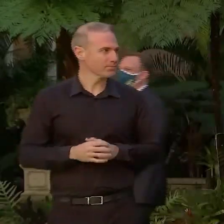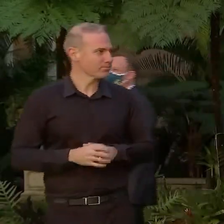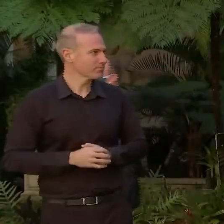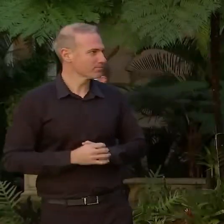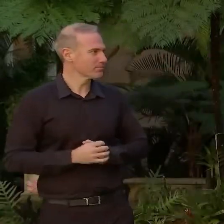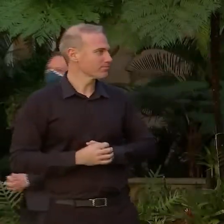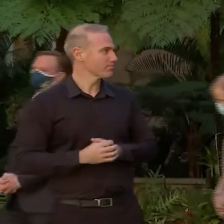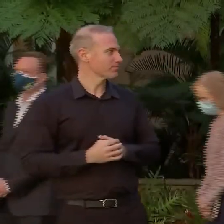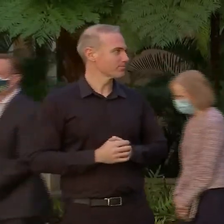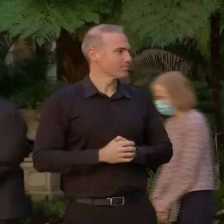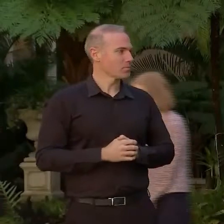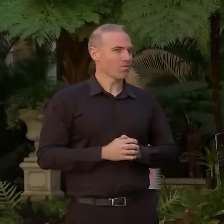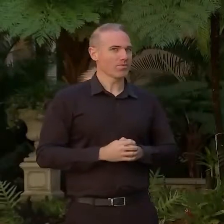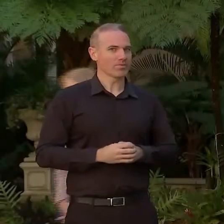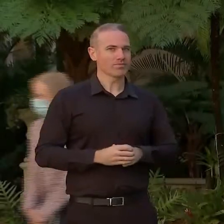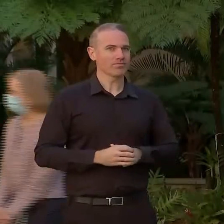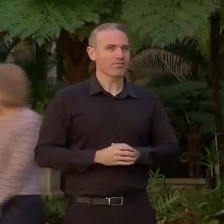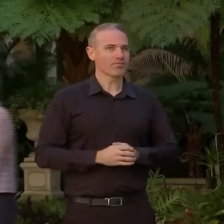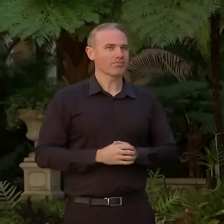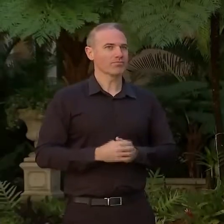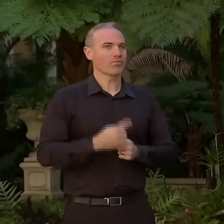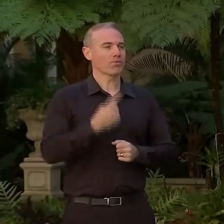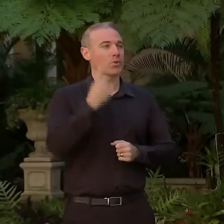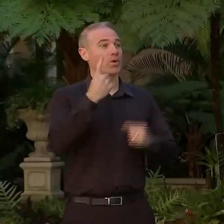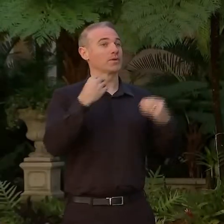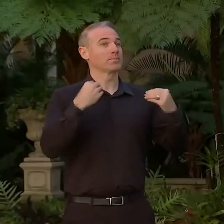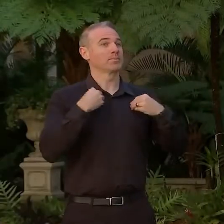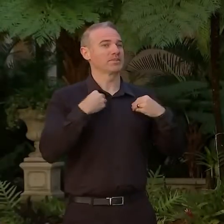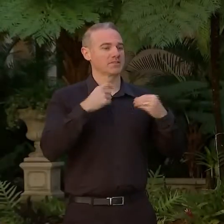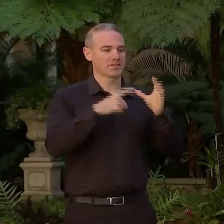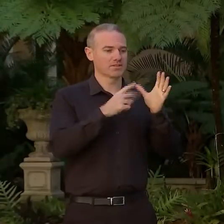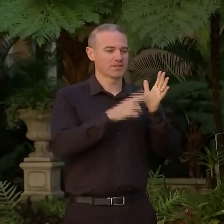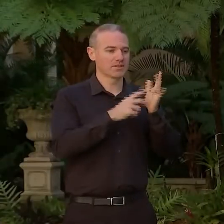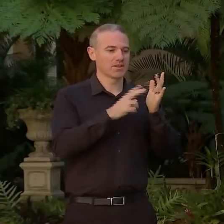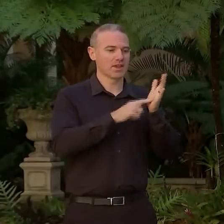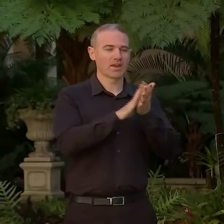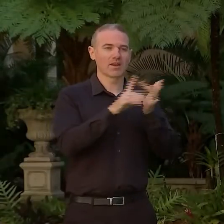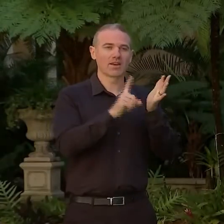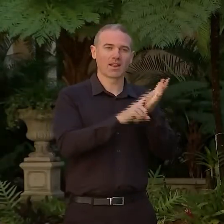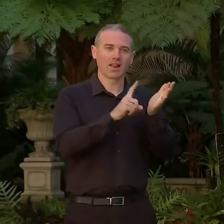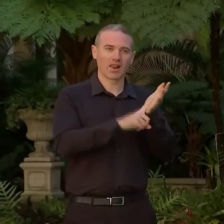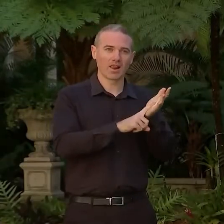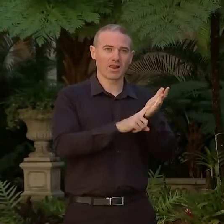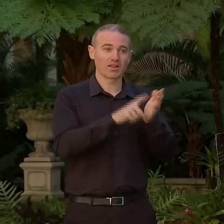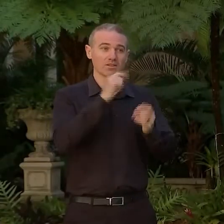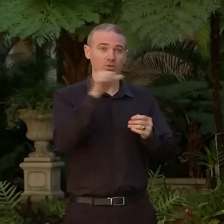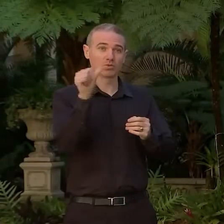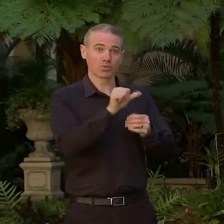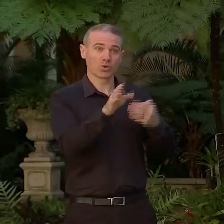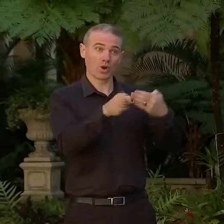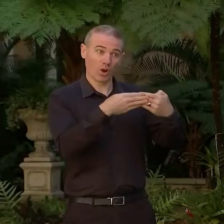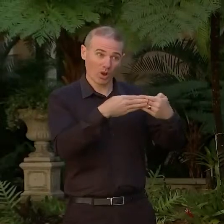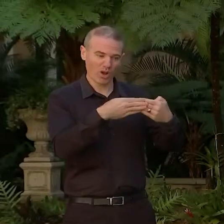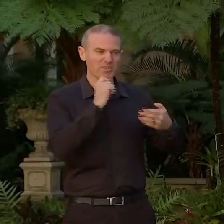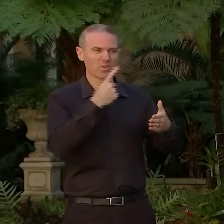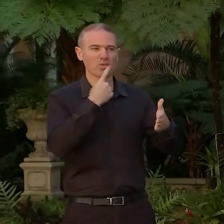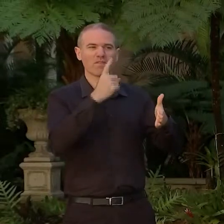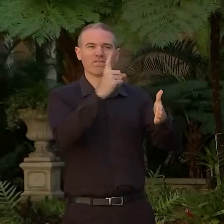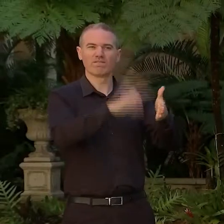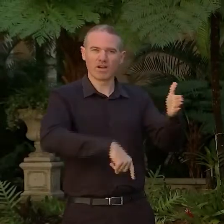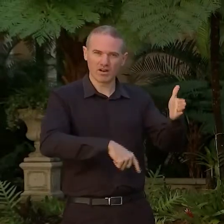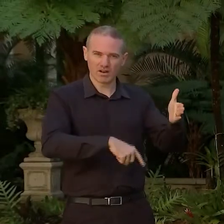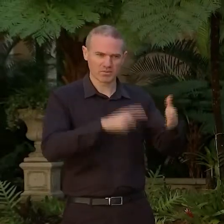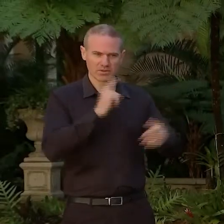yesterday in Cannon Hill as well that they were told to shut or else they received a $4,000 fine. They are saying that they are providing essential service like